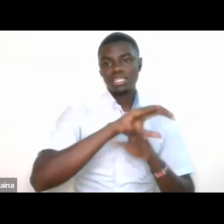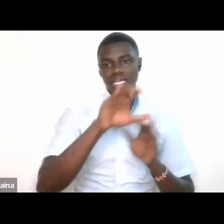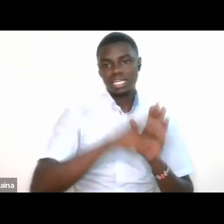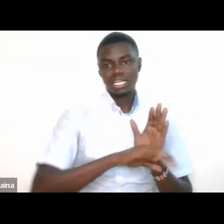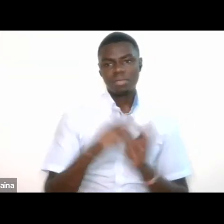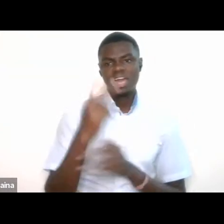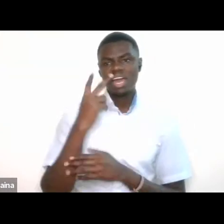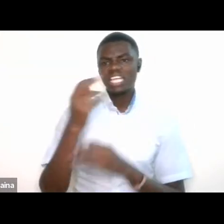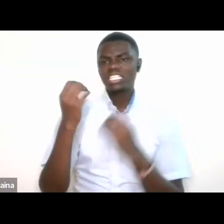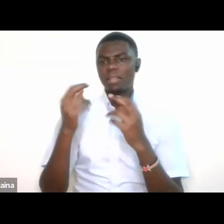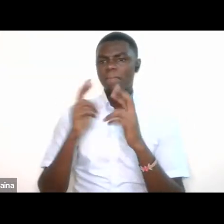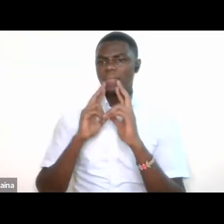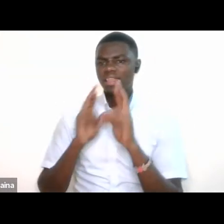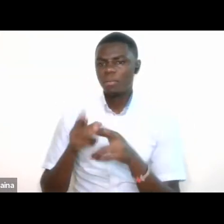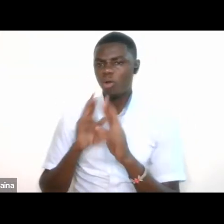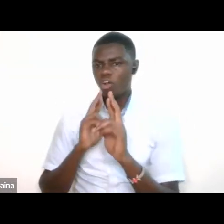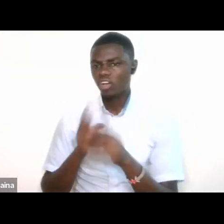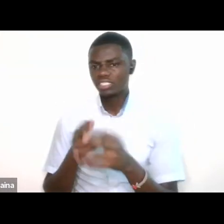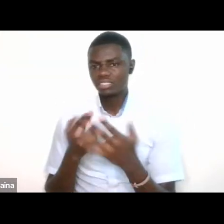about